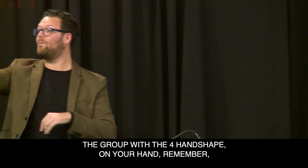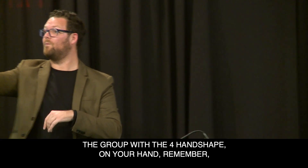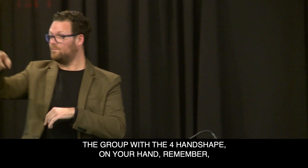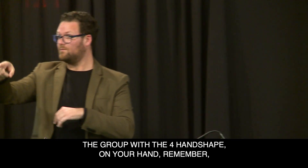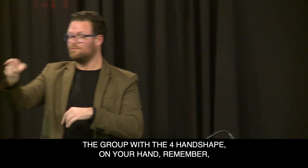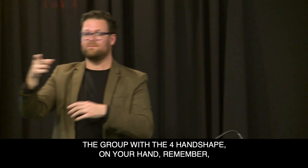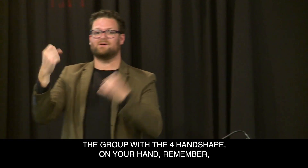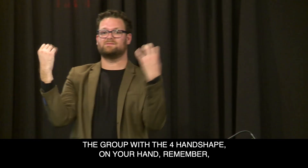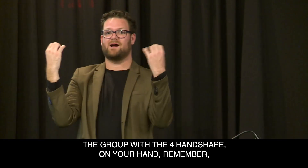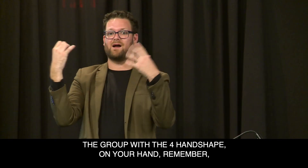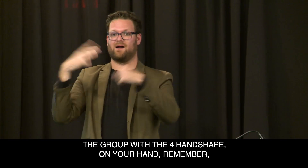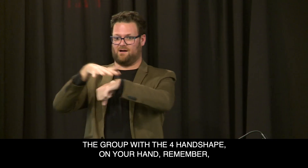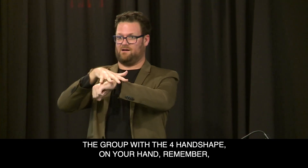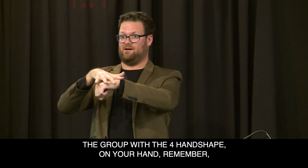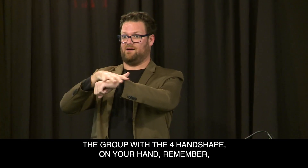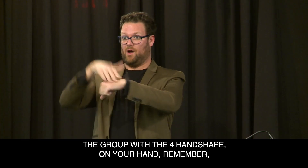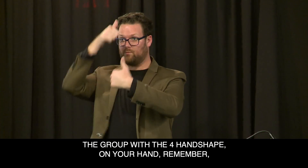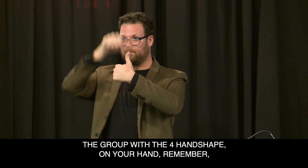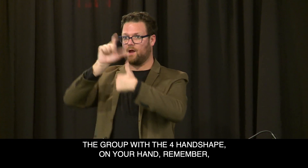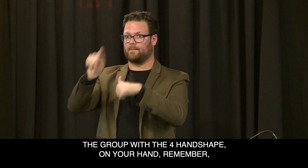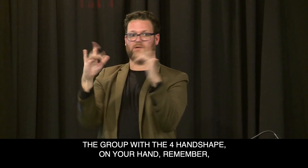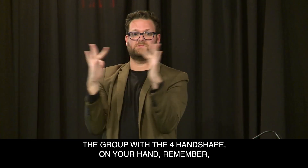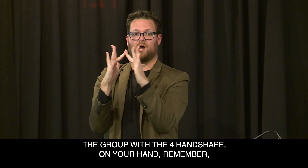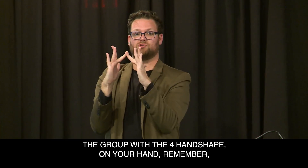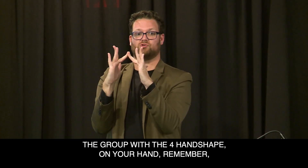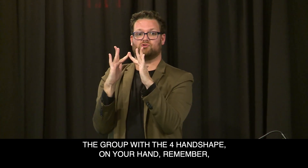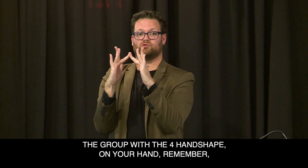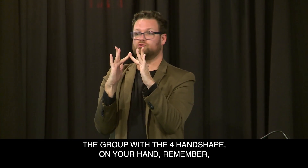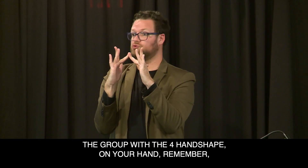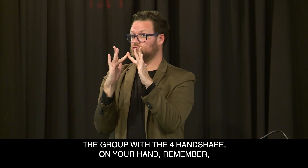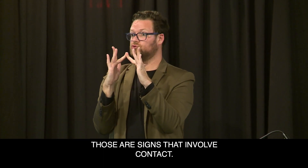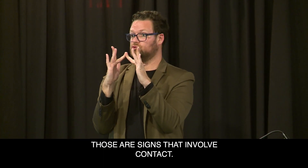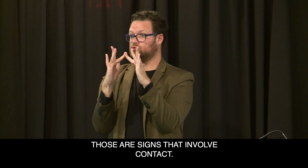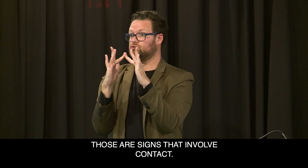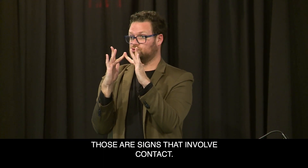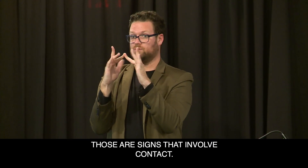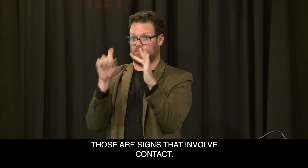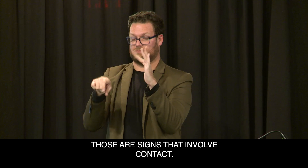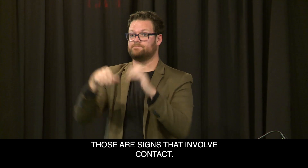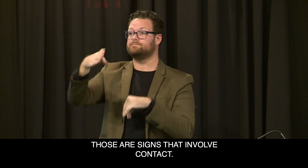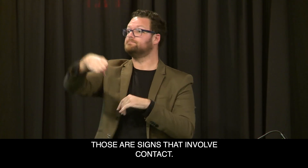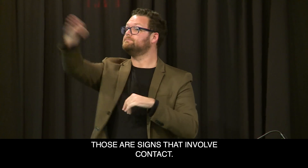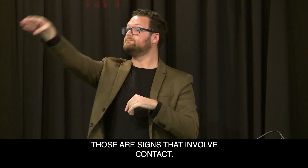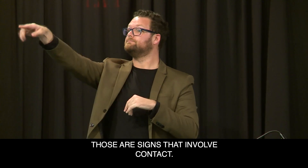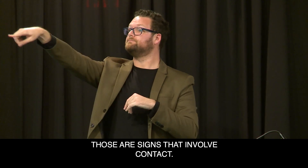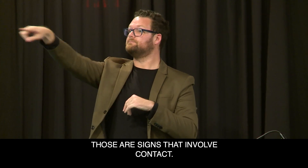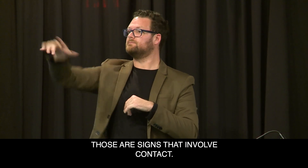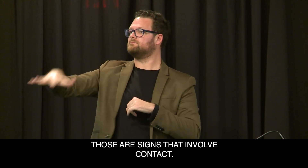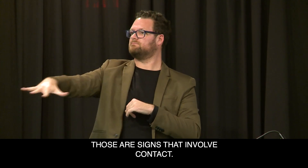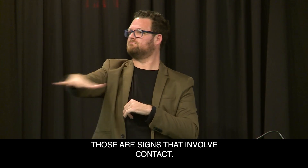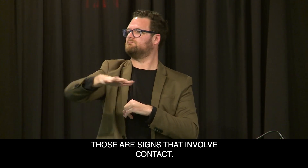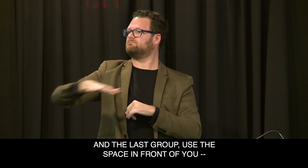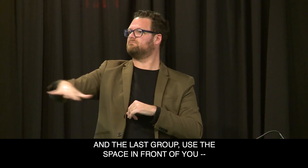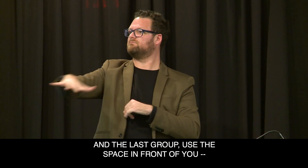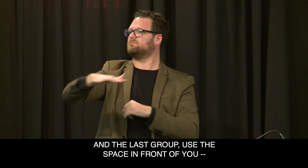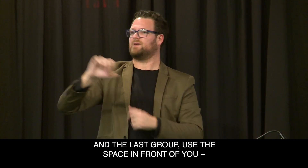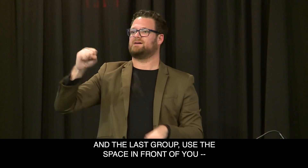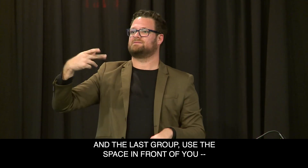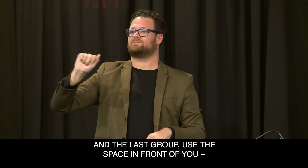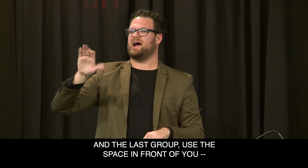group with the 4 hand shape on your hand, remember, those are signs that involve contact. And the last group, use